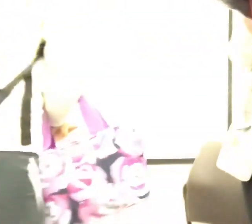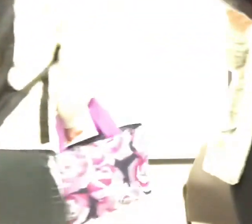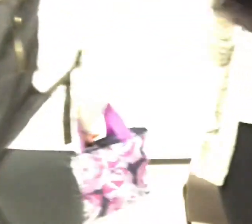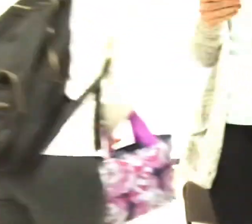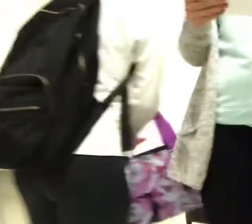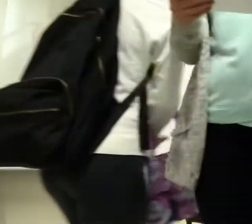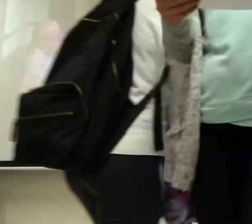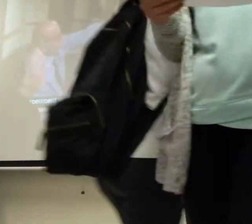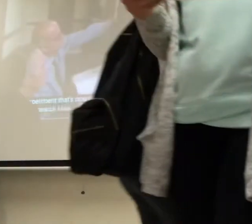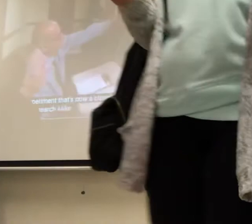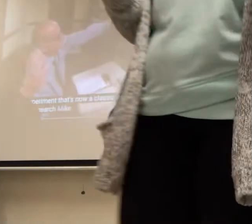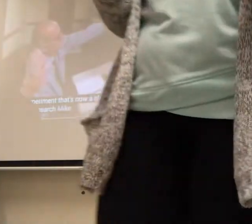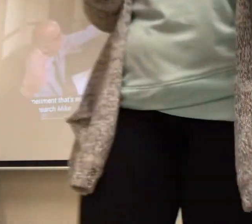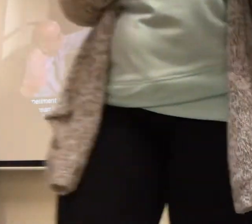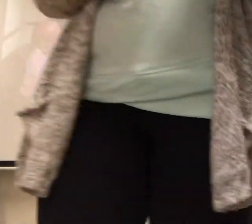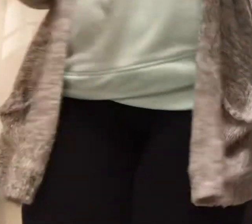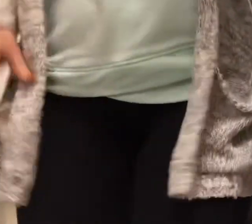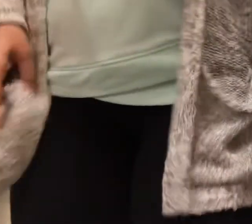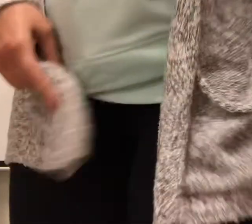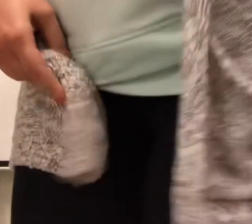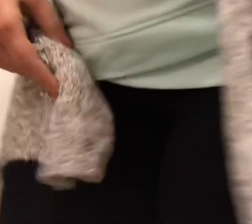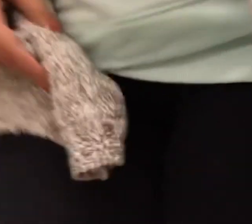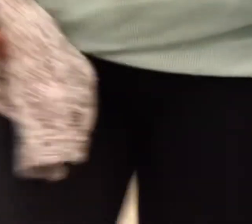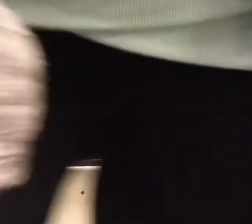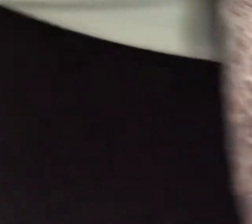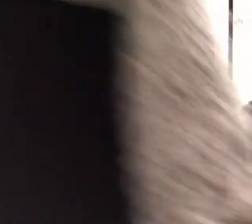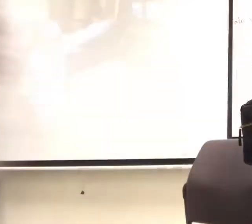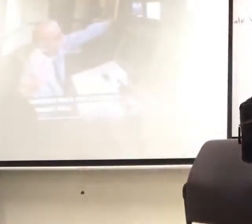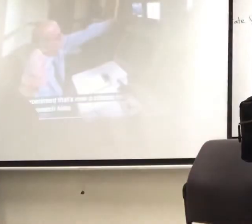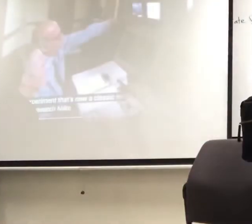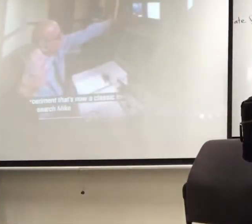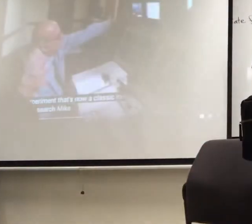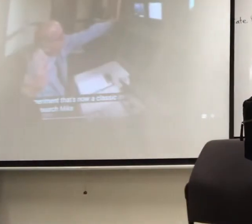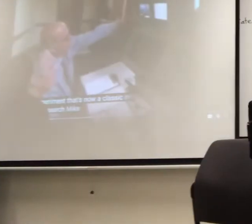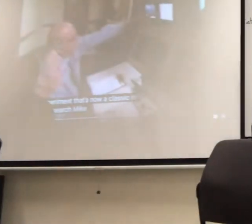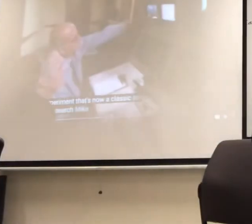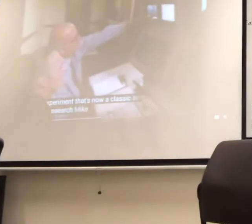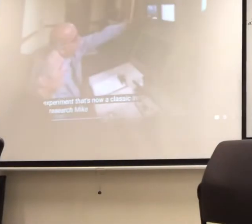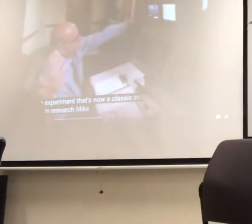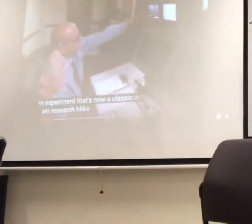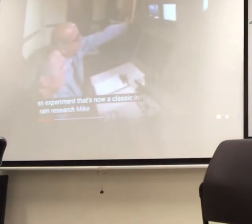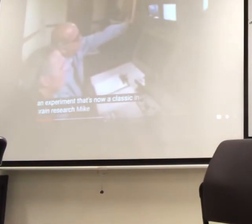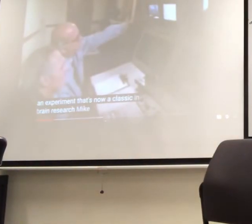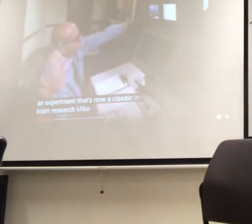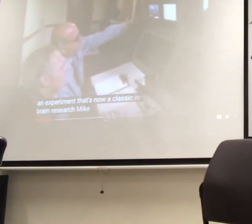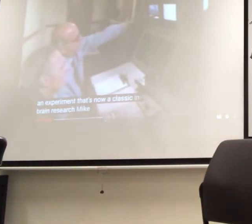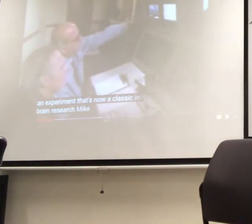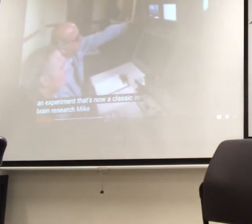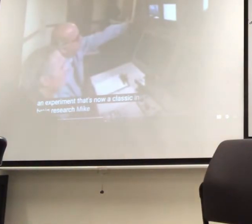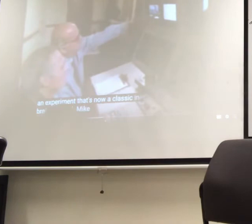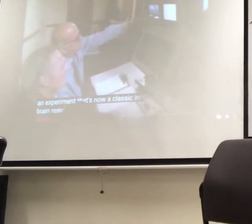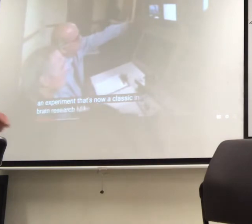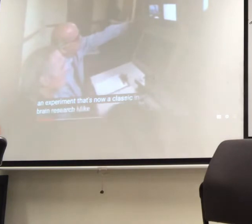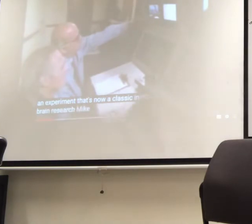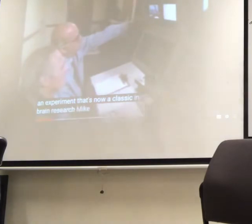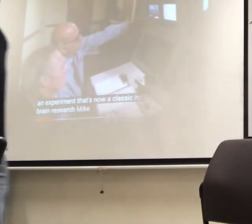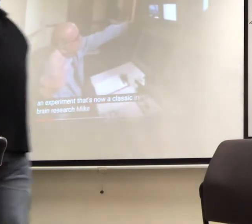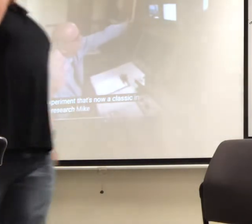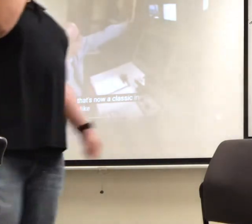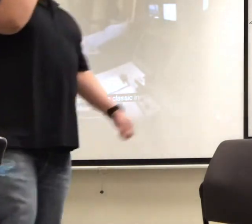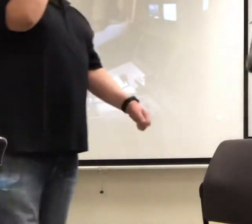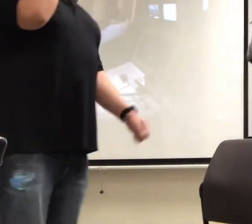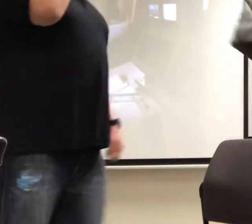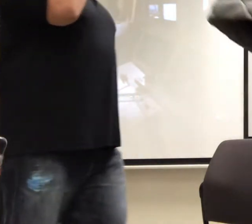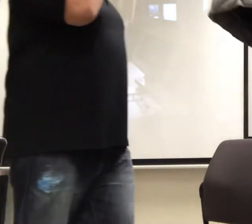sense. I wasn't sure on this. And then when we moved to the next leg, he had it all together. And I was like, oh, that's